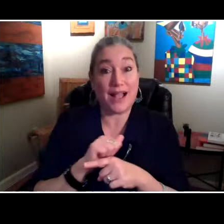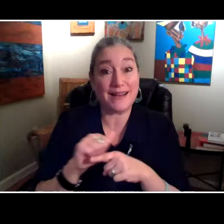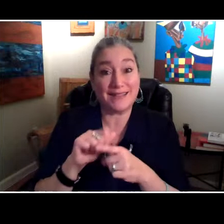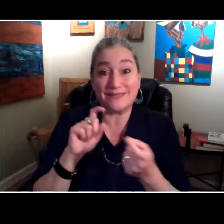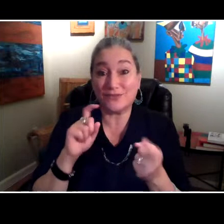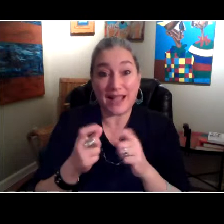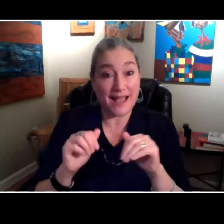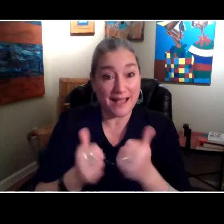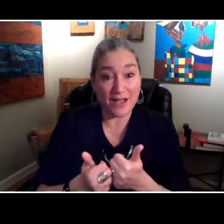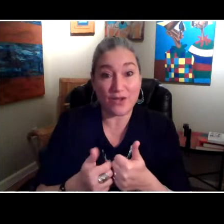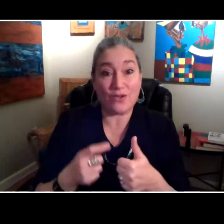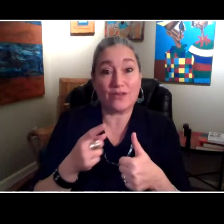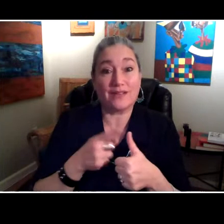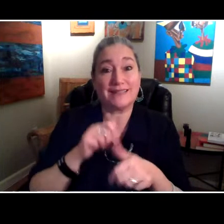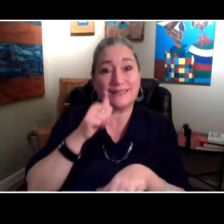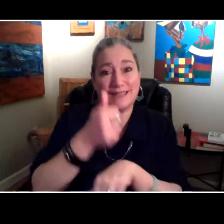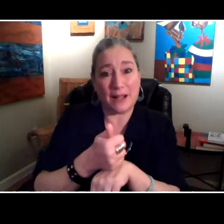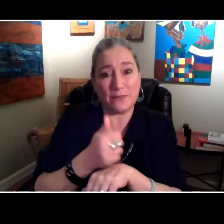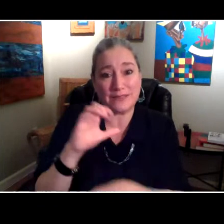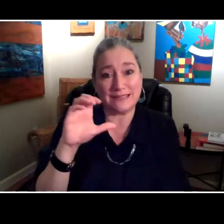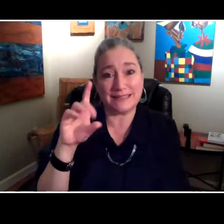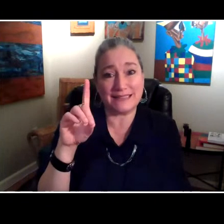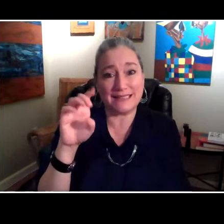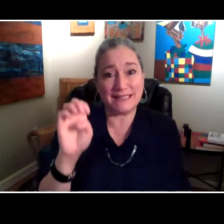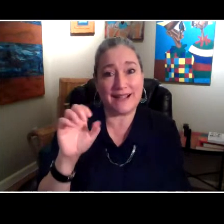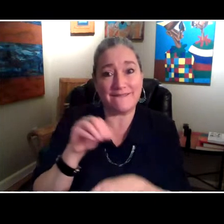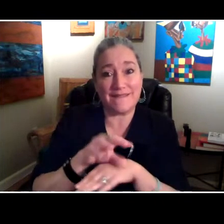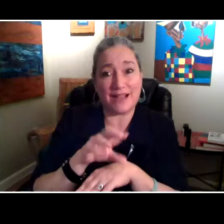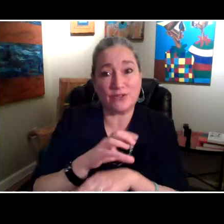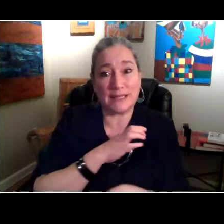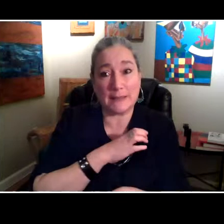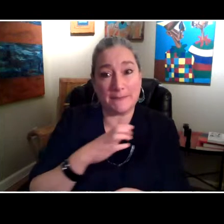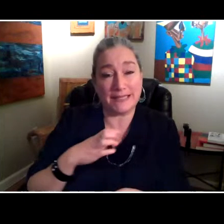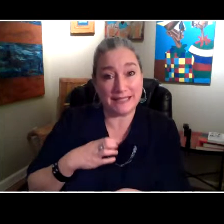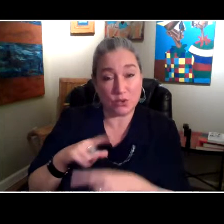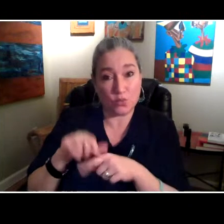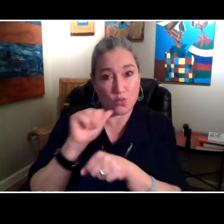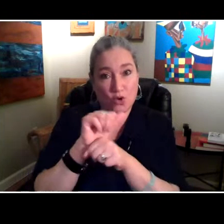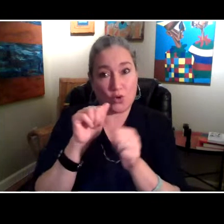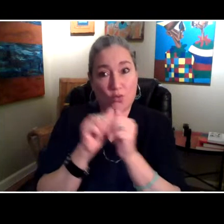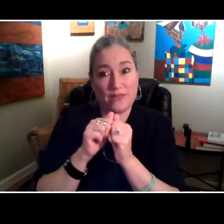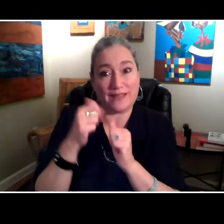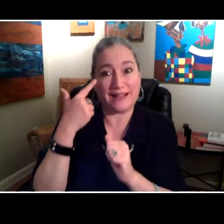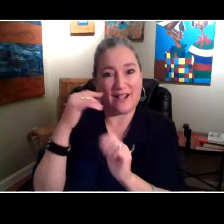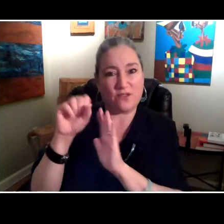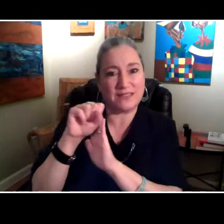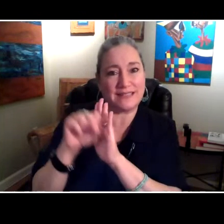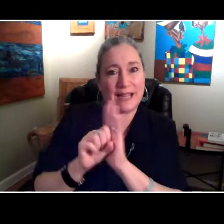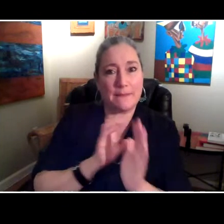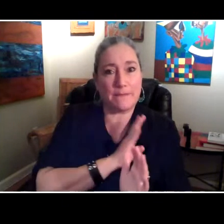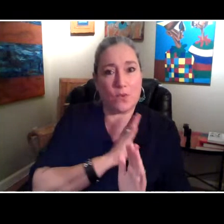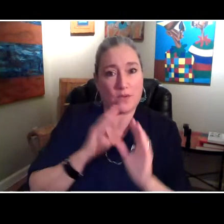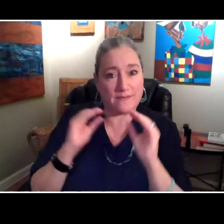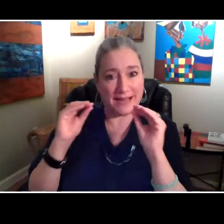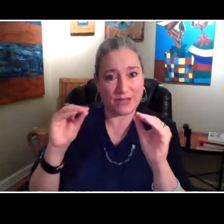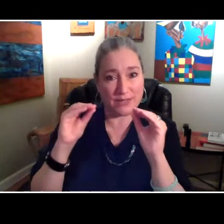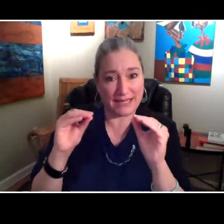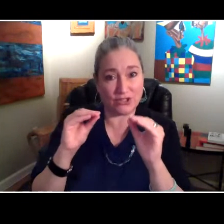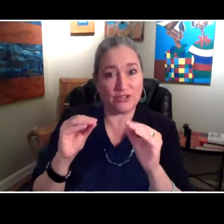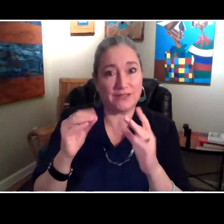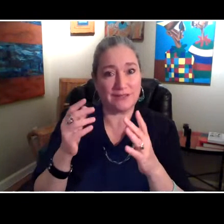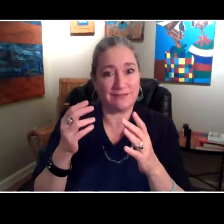model. Next slide. In practice, our recommendations for change